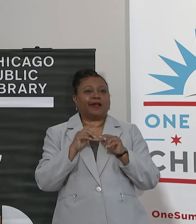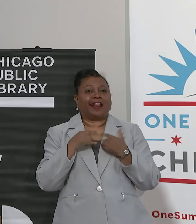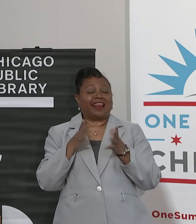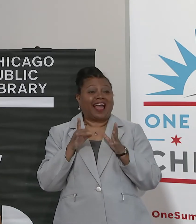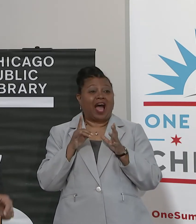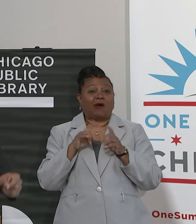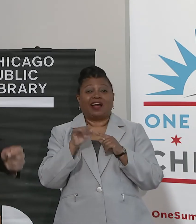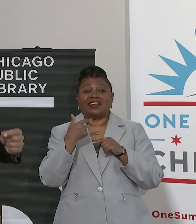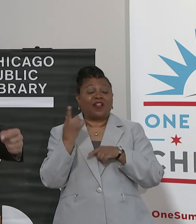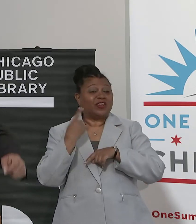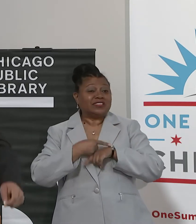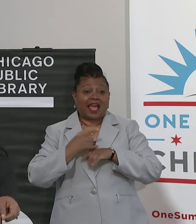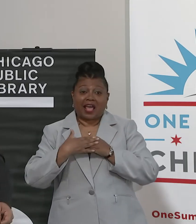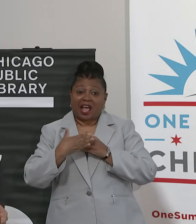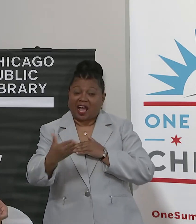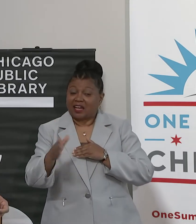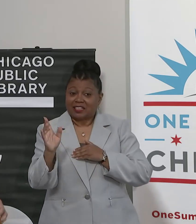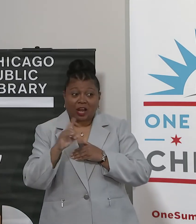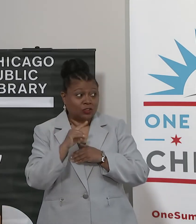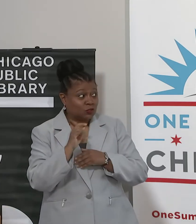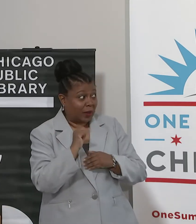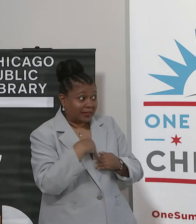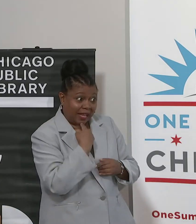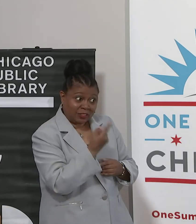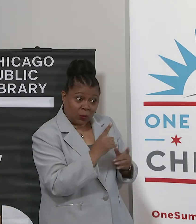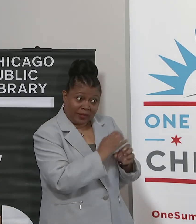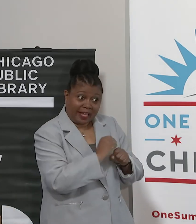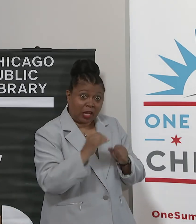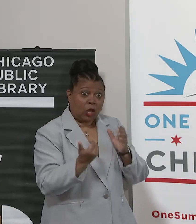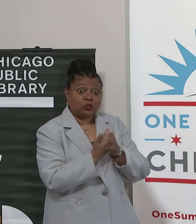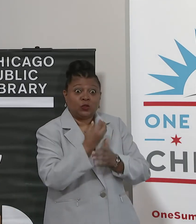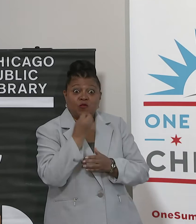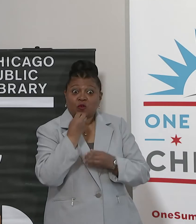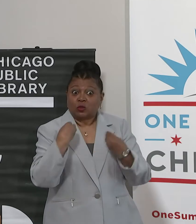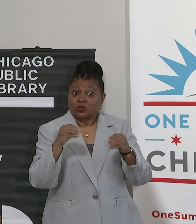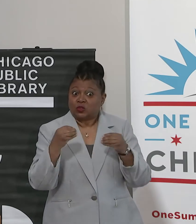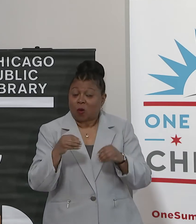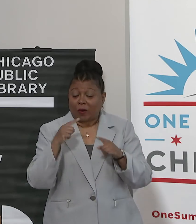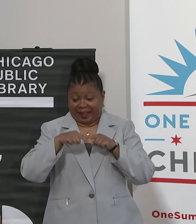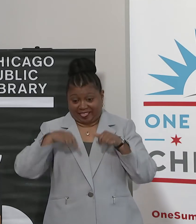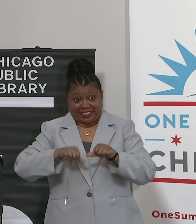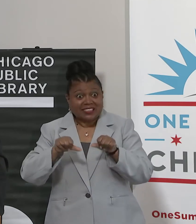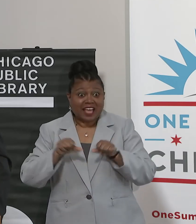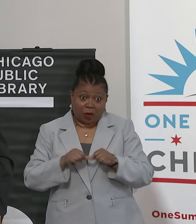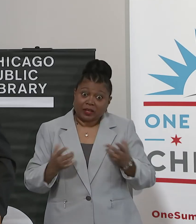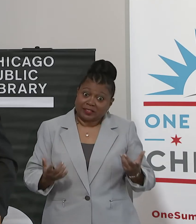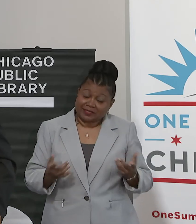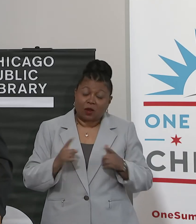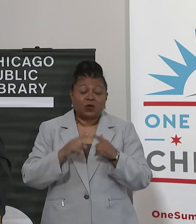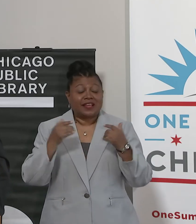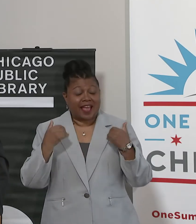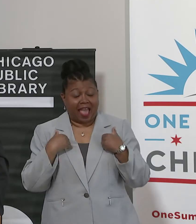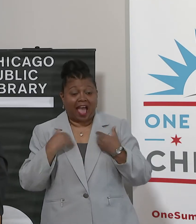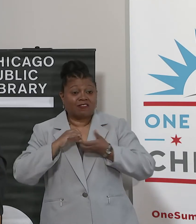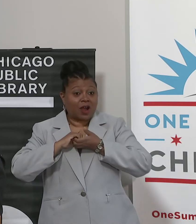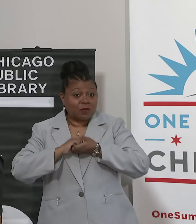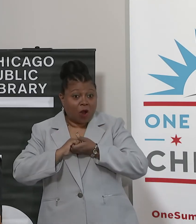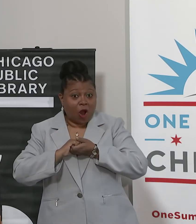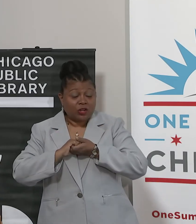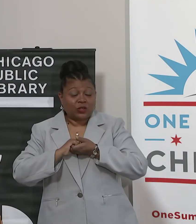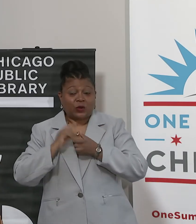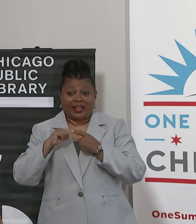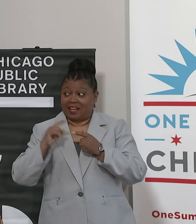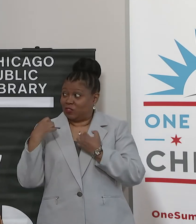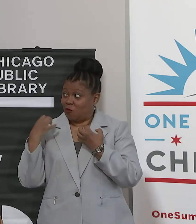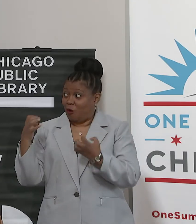allow another day to go by, Tracy, until we get us a new grocery store in this area. And we have our partner